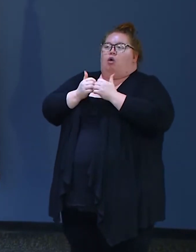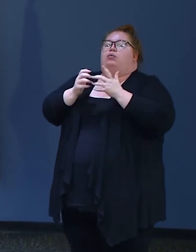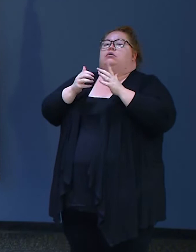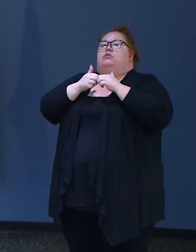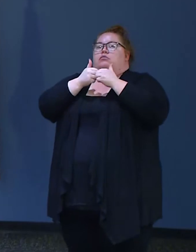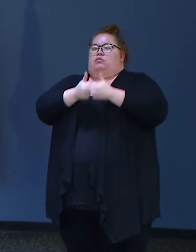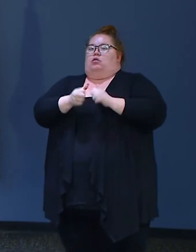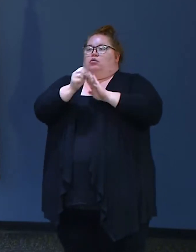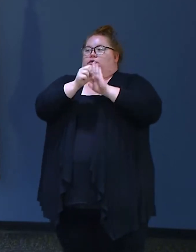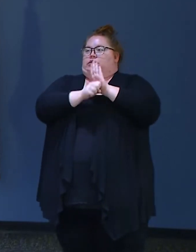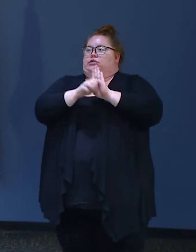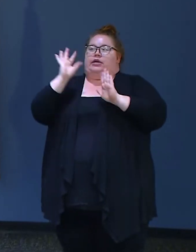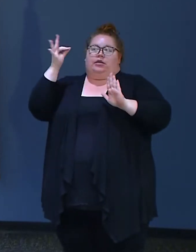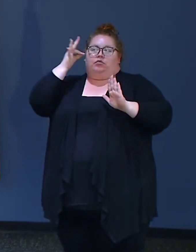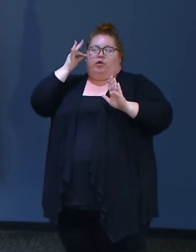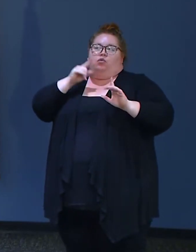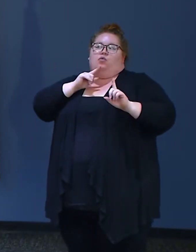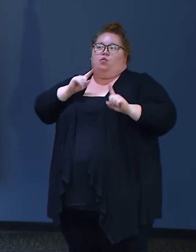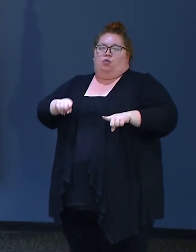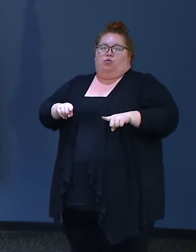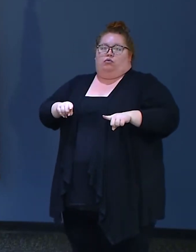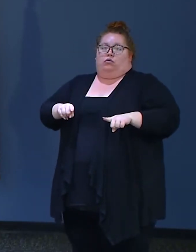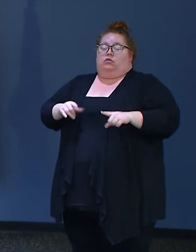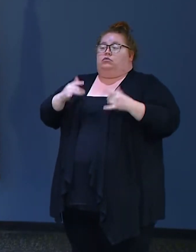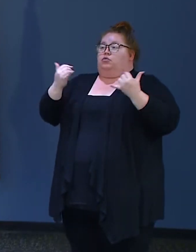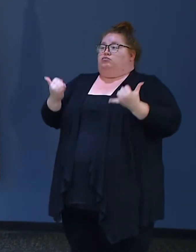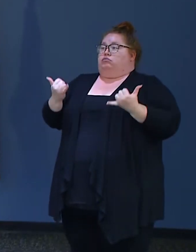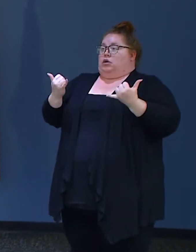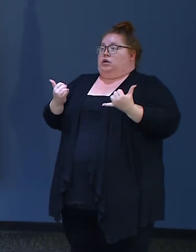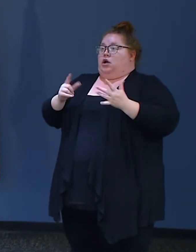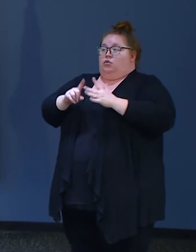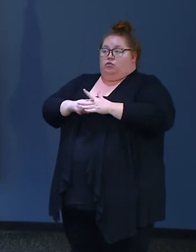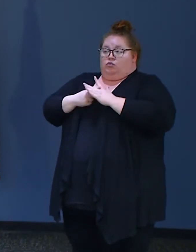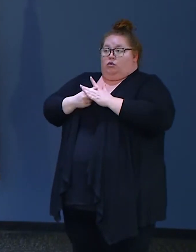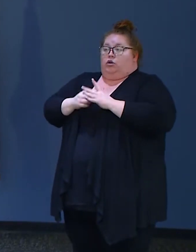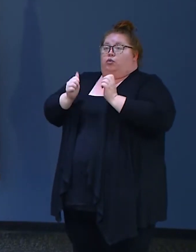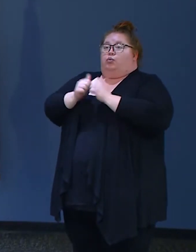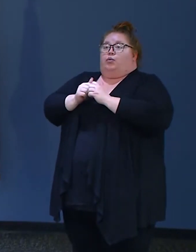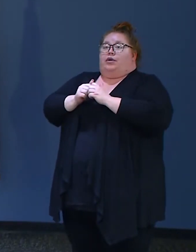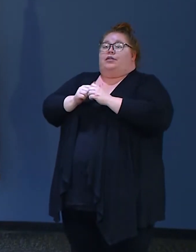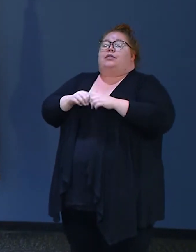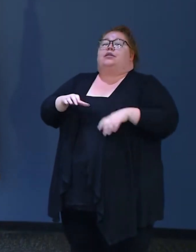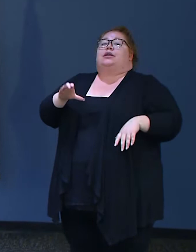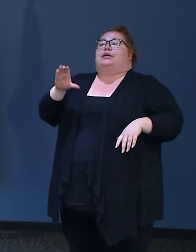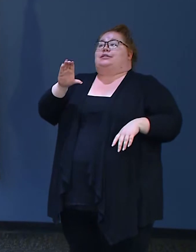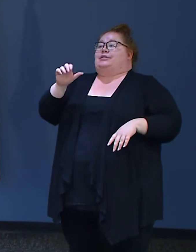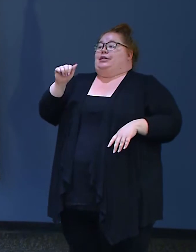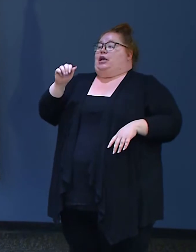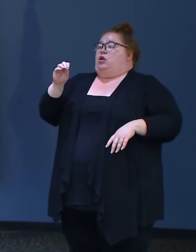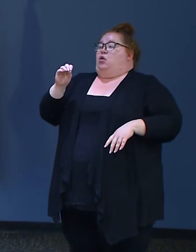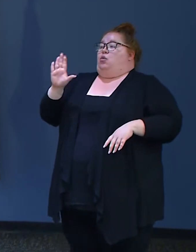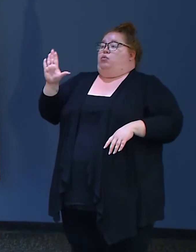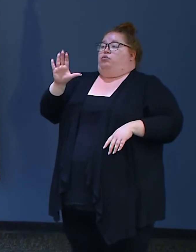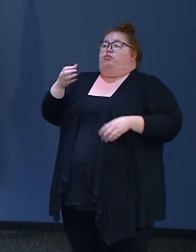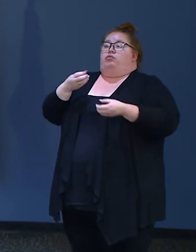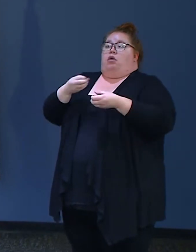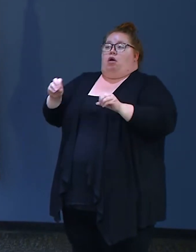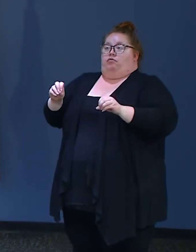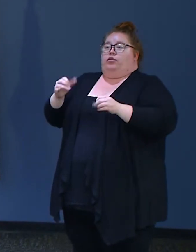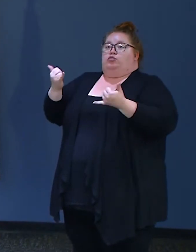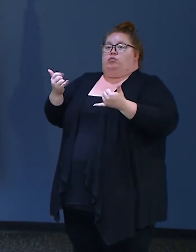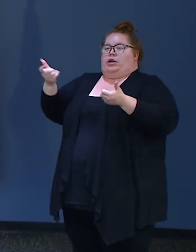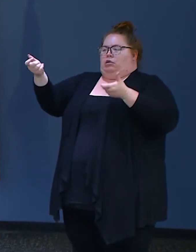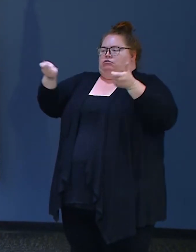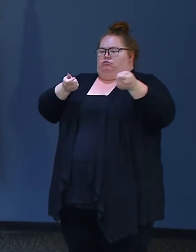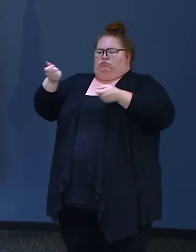orders. The work's underway now. The CAO's office is working on pulling all of these industry sectors